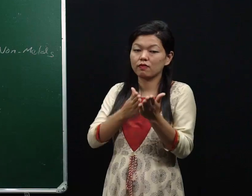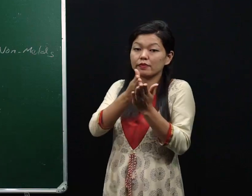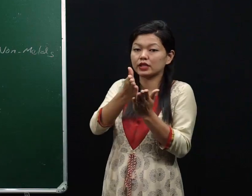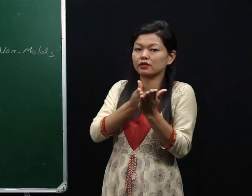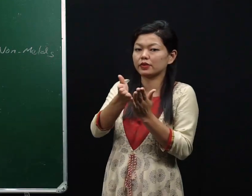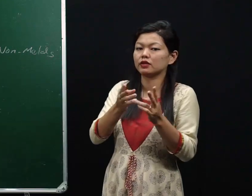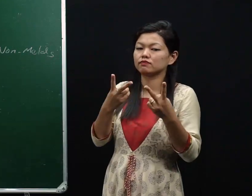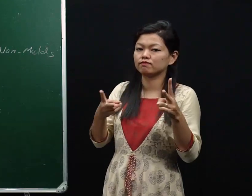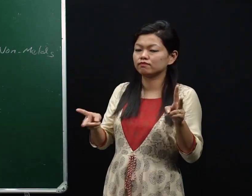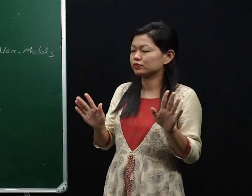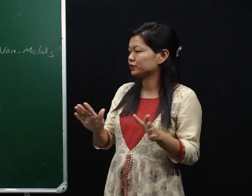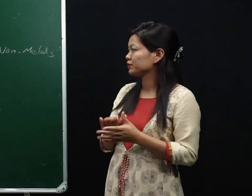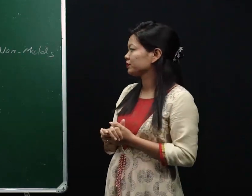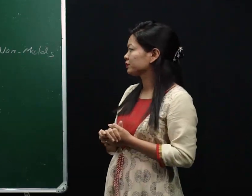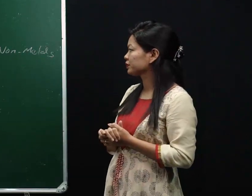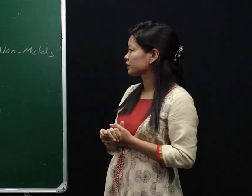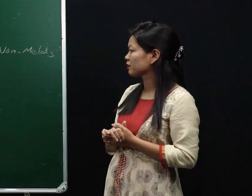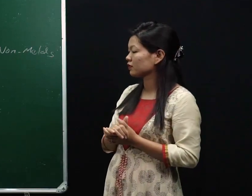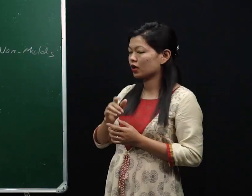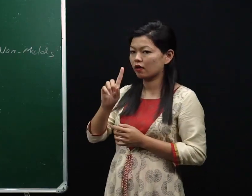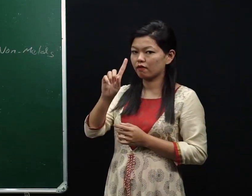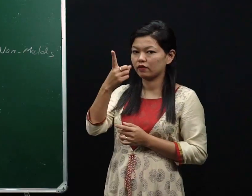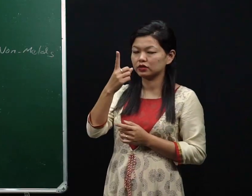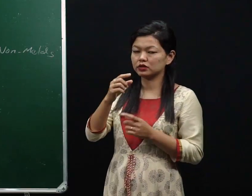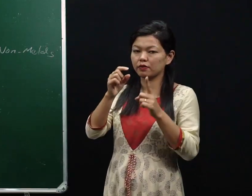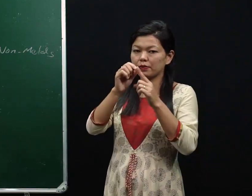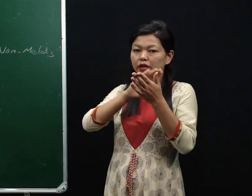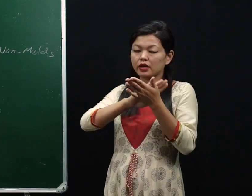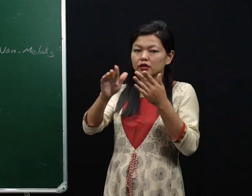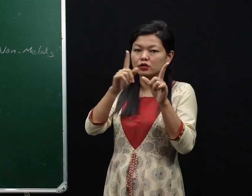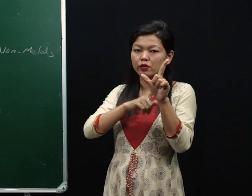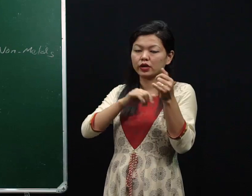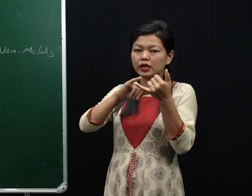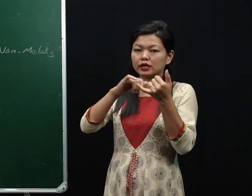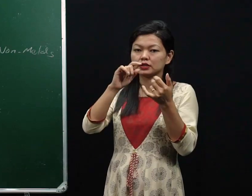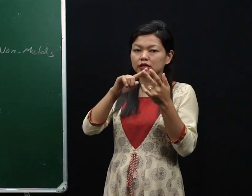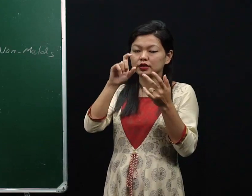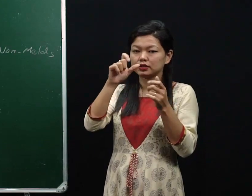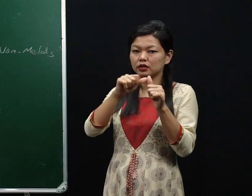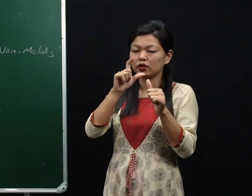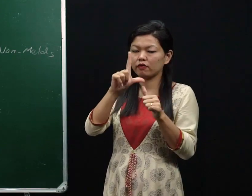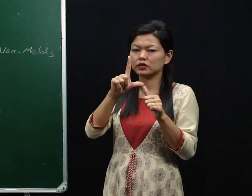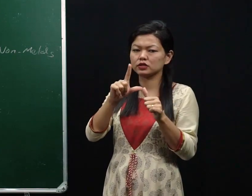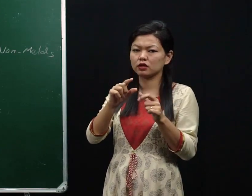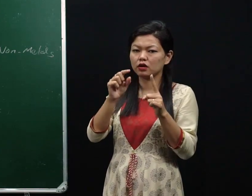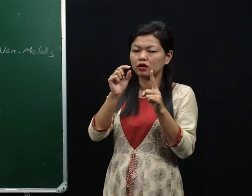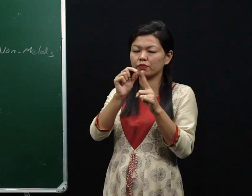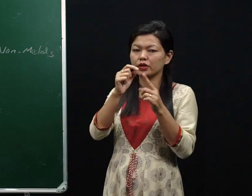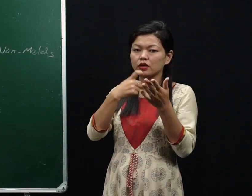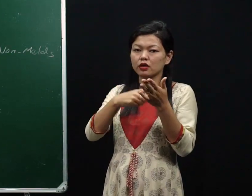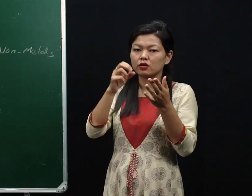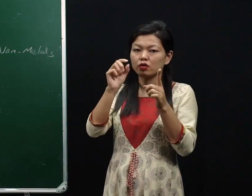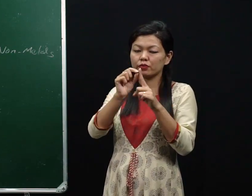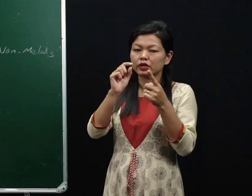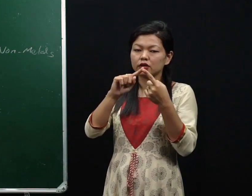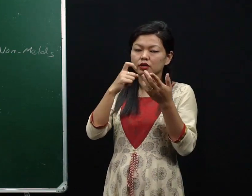first thing is physical property, okay? Through physical property, we can differentiate metals